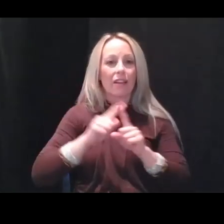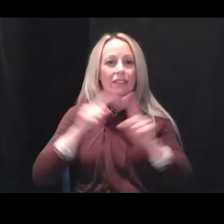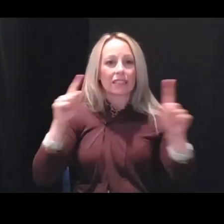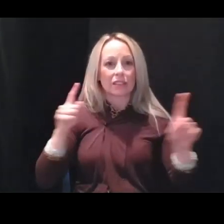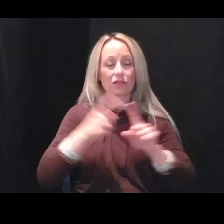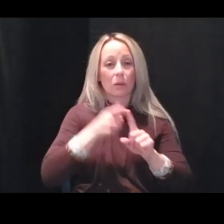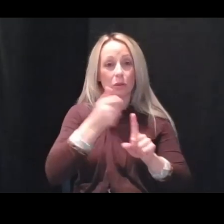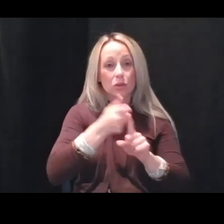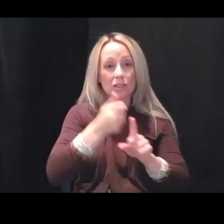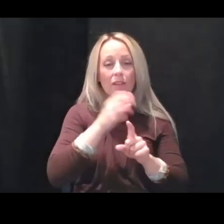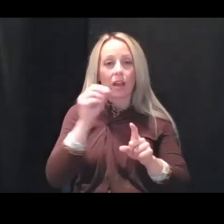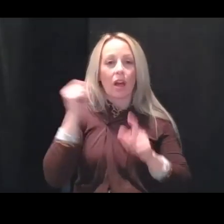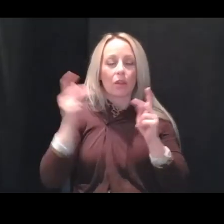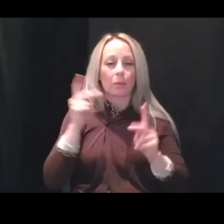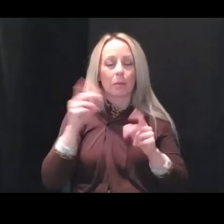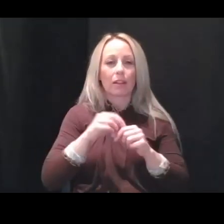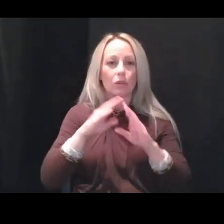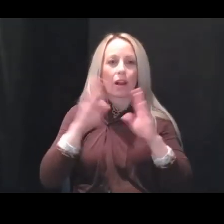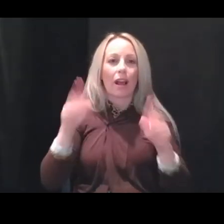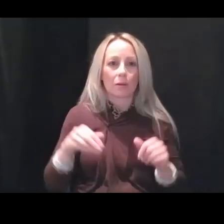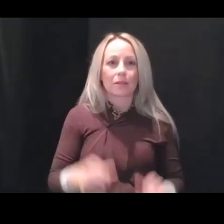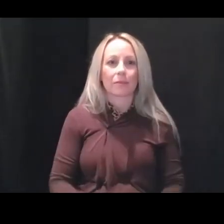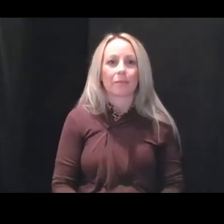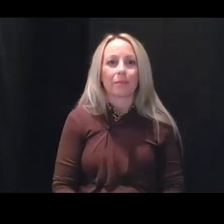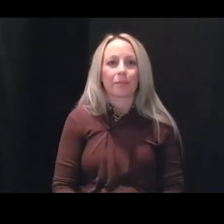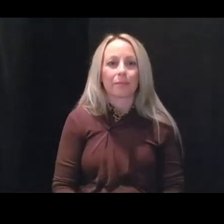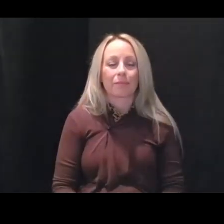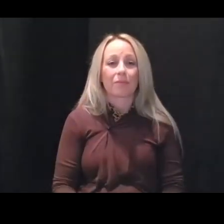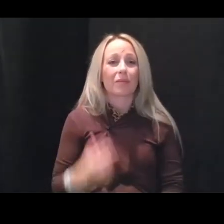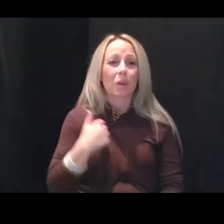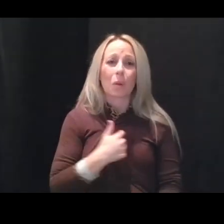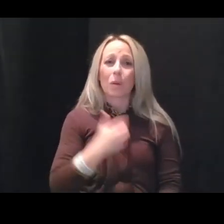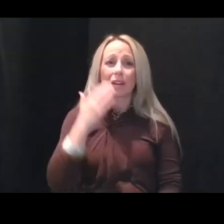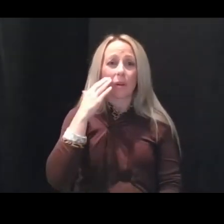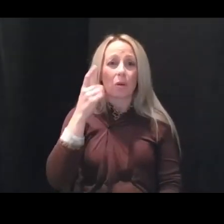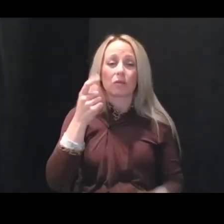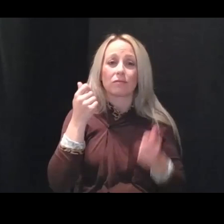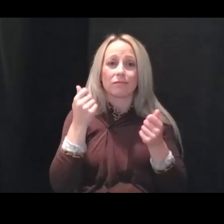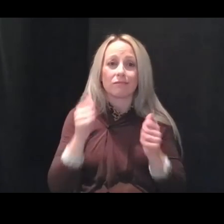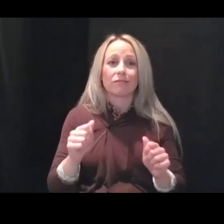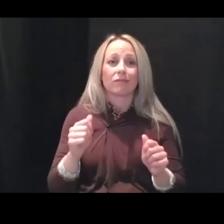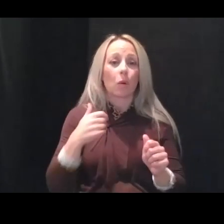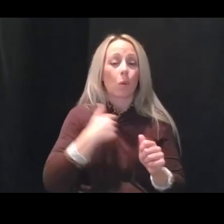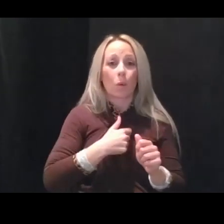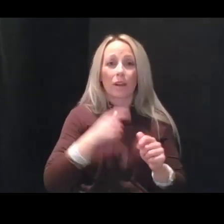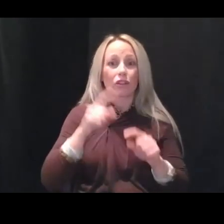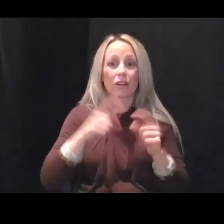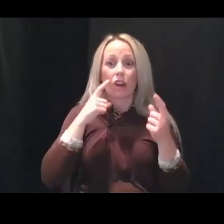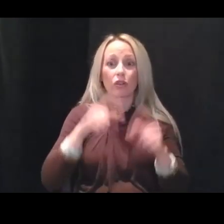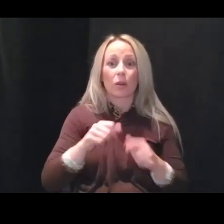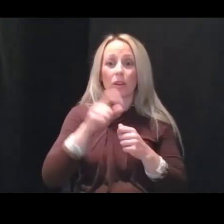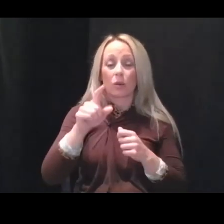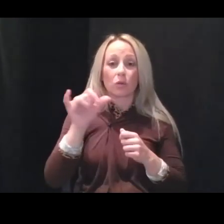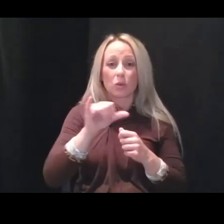others who don't live in your household. We know you're all over this. We couldn't agree with you more because we're over it